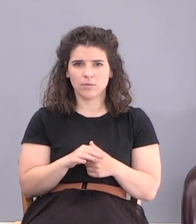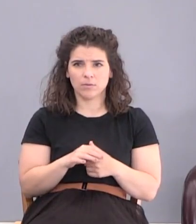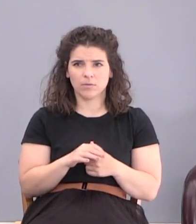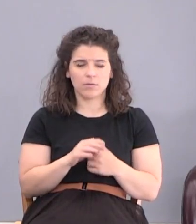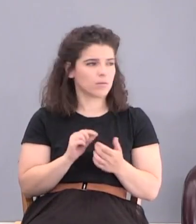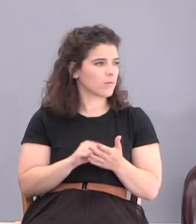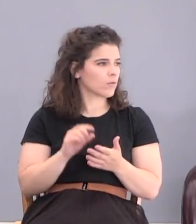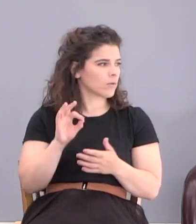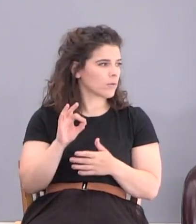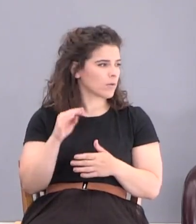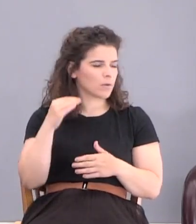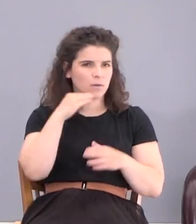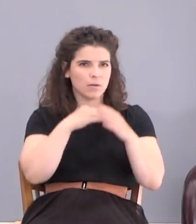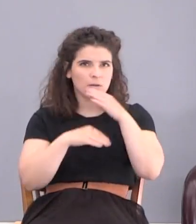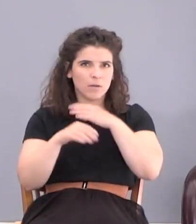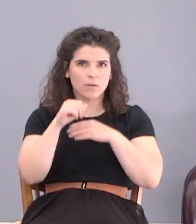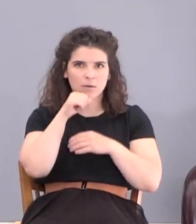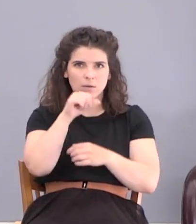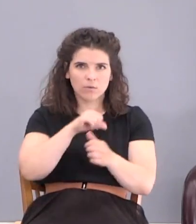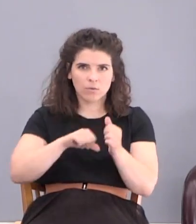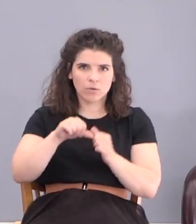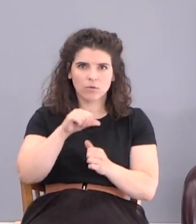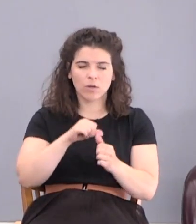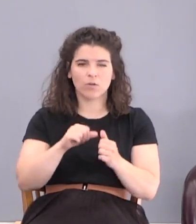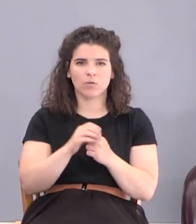Verse 9, lie not one to another.